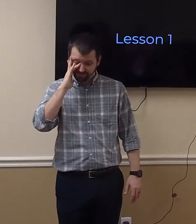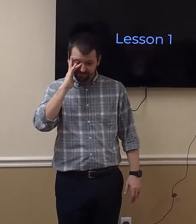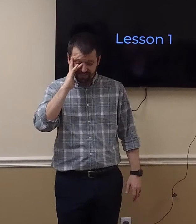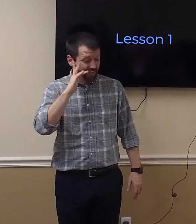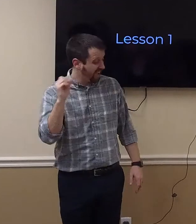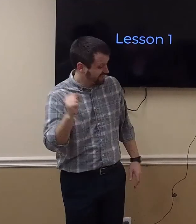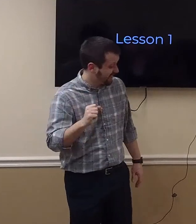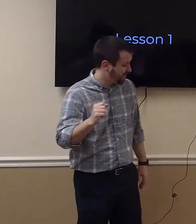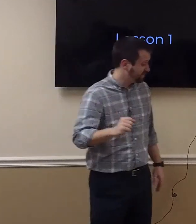yes.